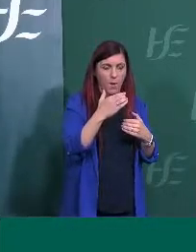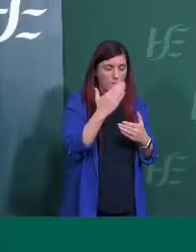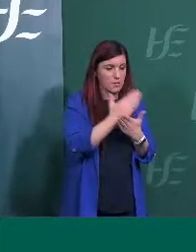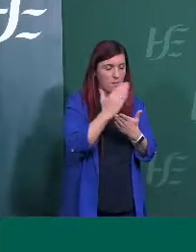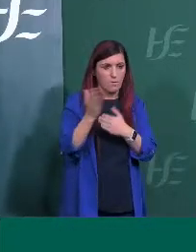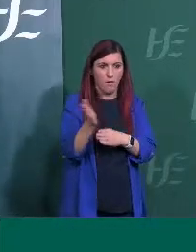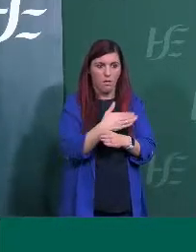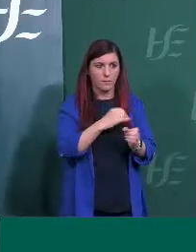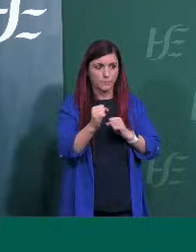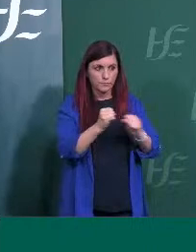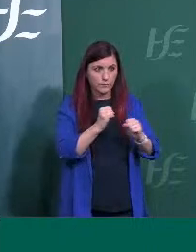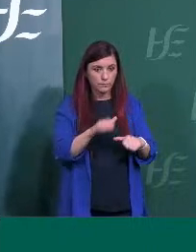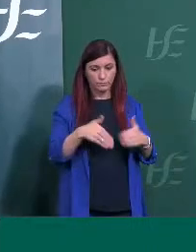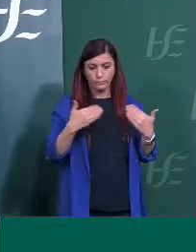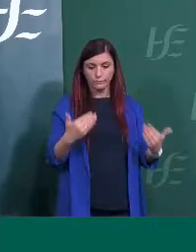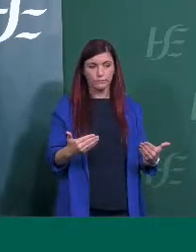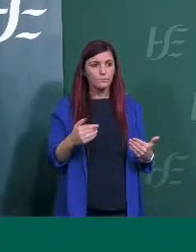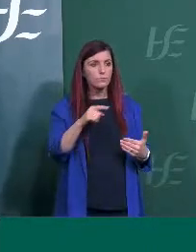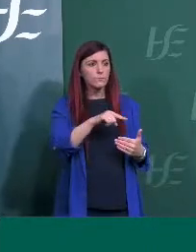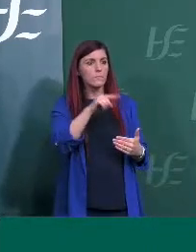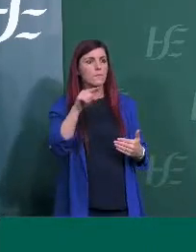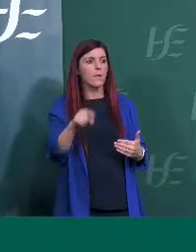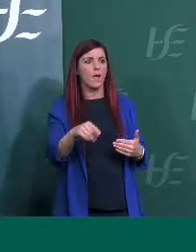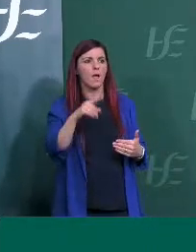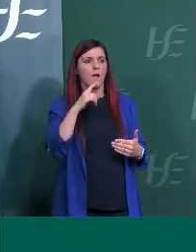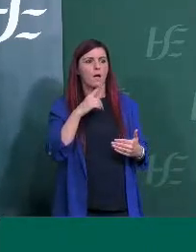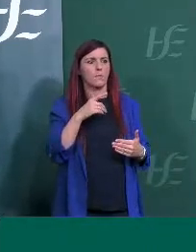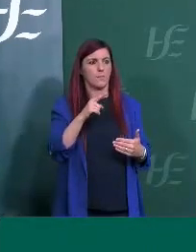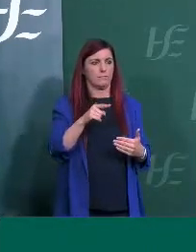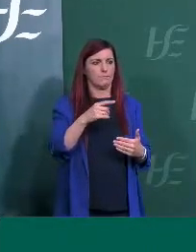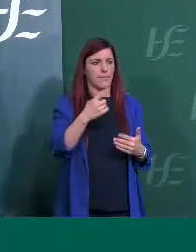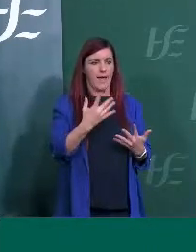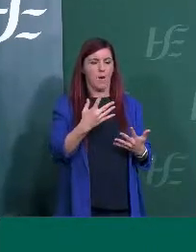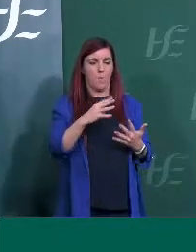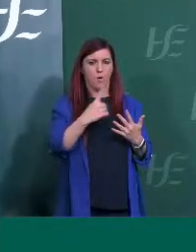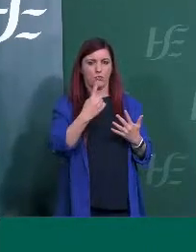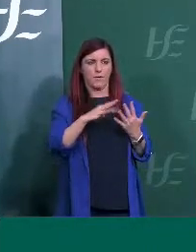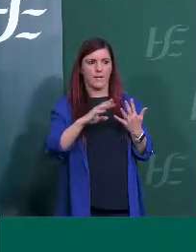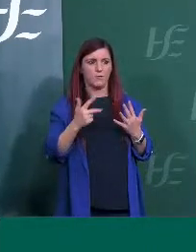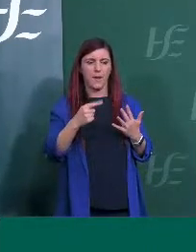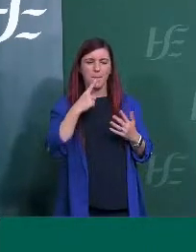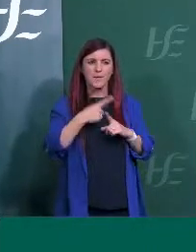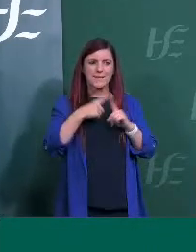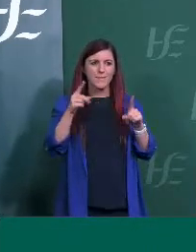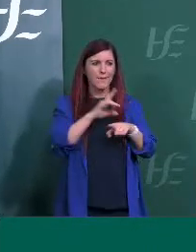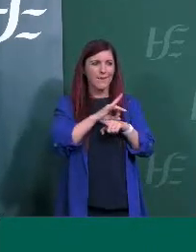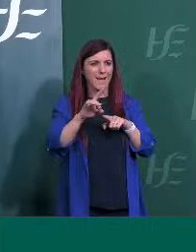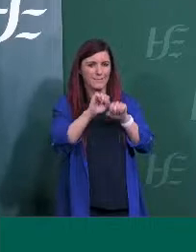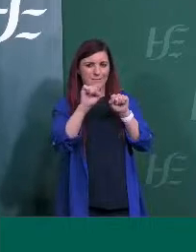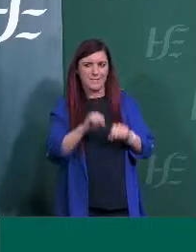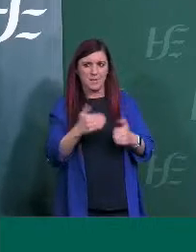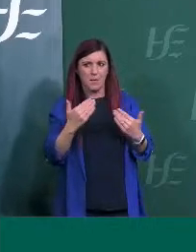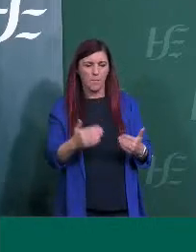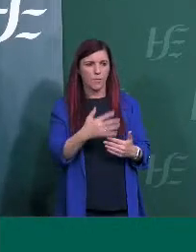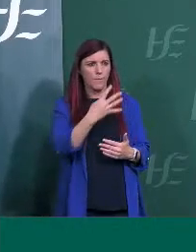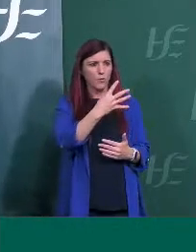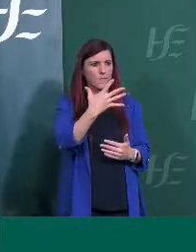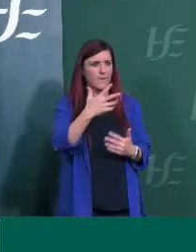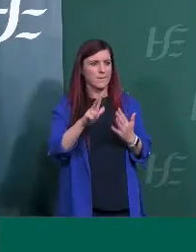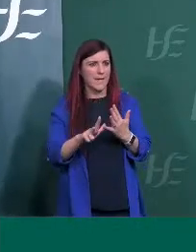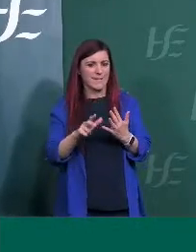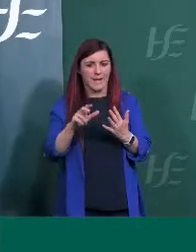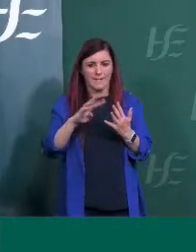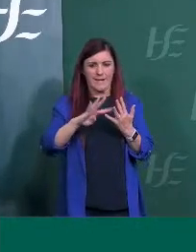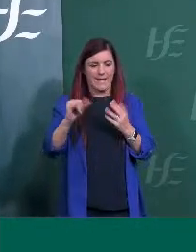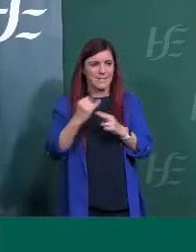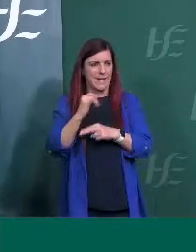services. Now we're at 458, ITU admissions now at 90. So it's a different shape now, and that's because of the vaccination programme and